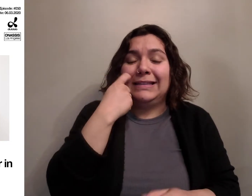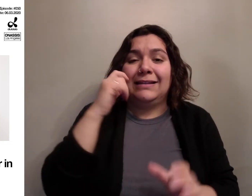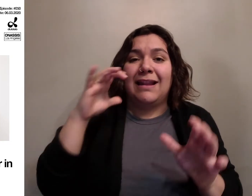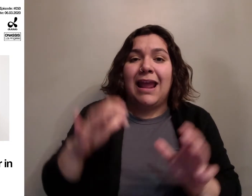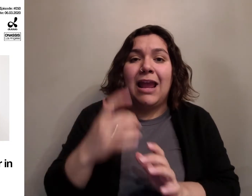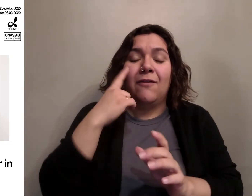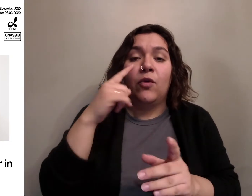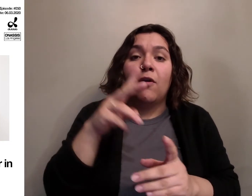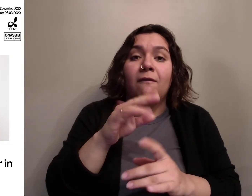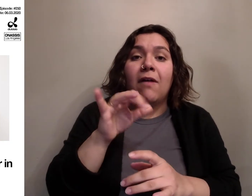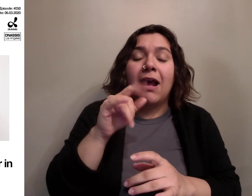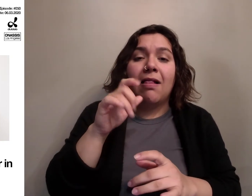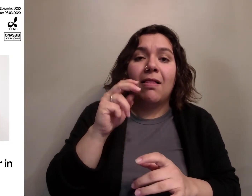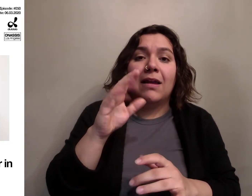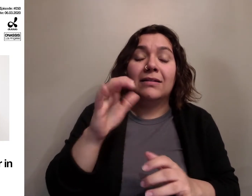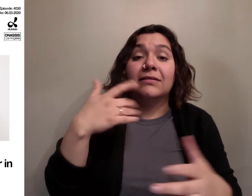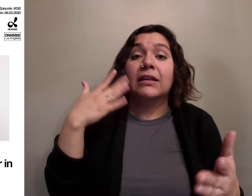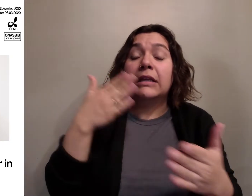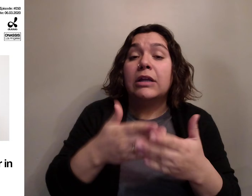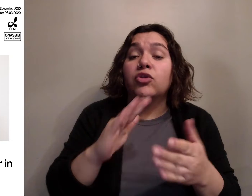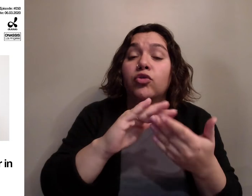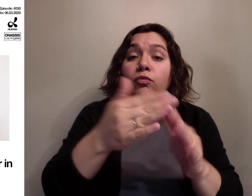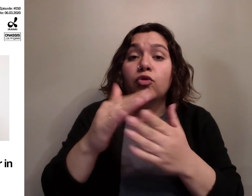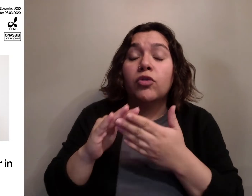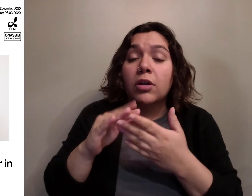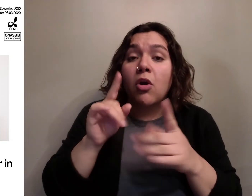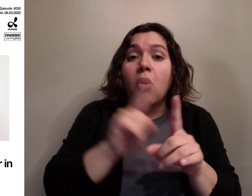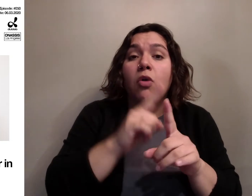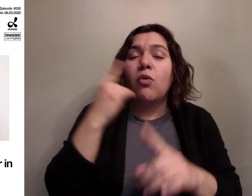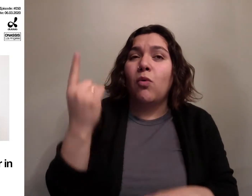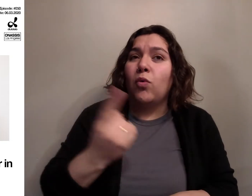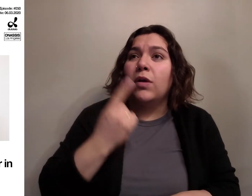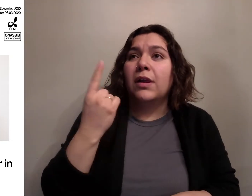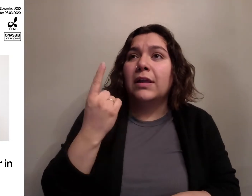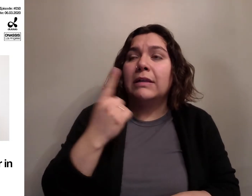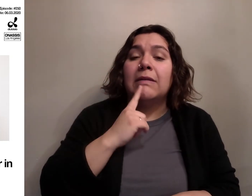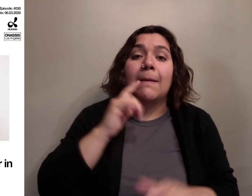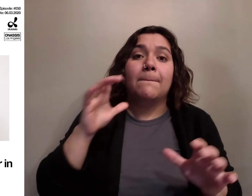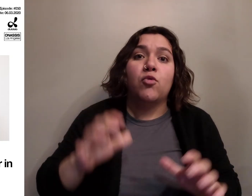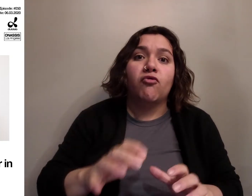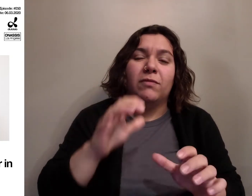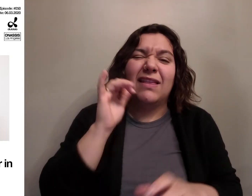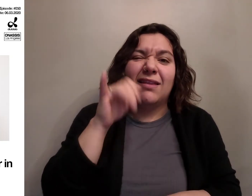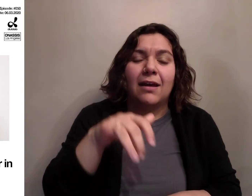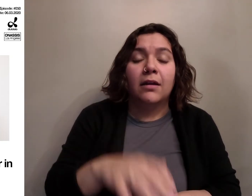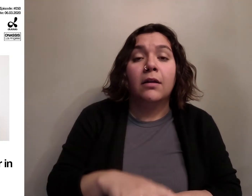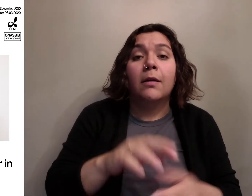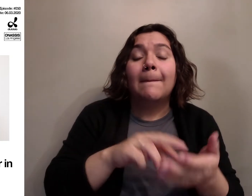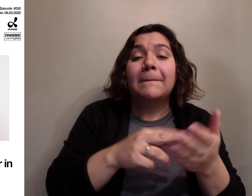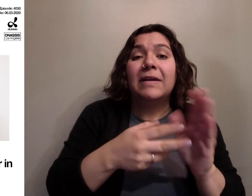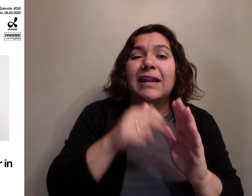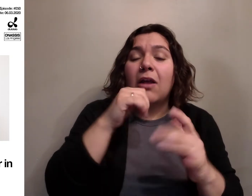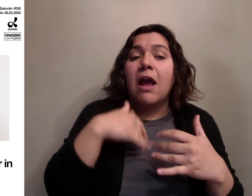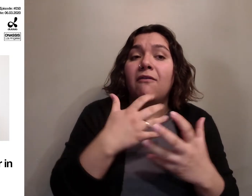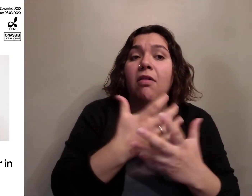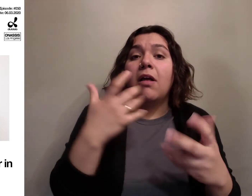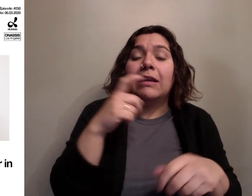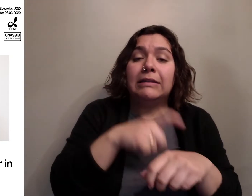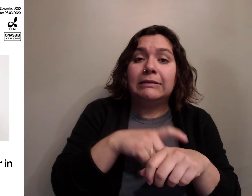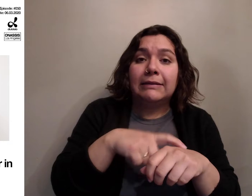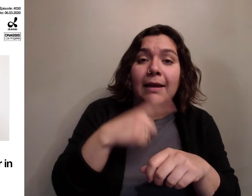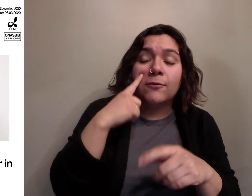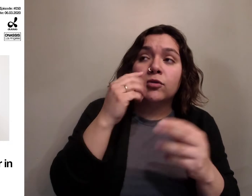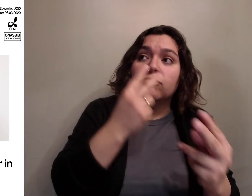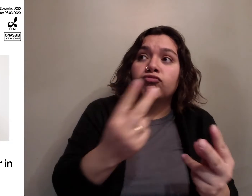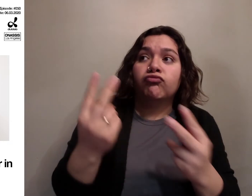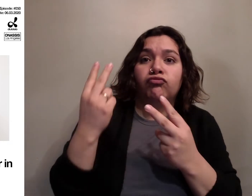to, every recent act of violence against their communities and constant just movement.